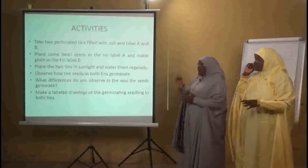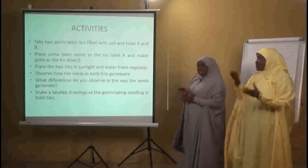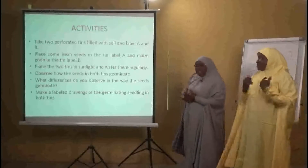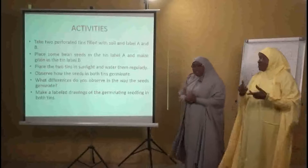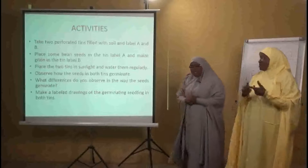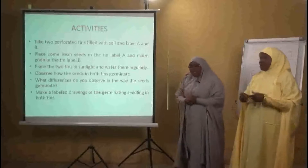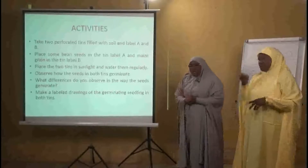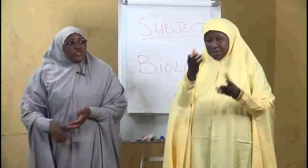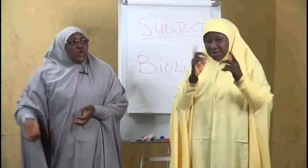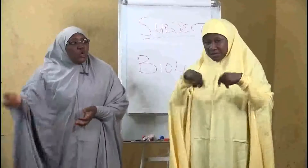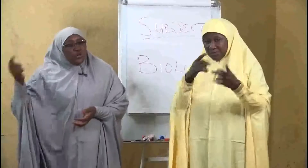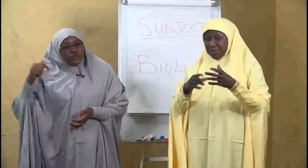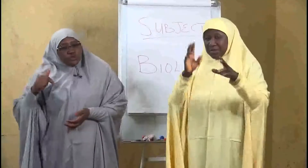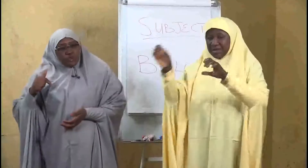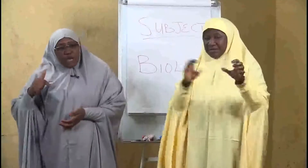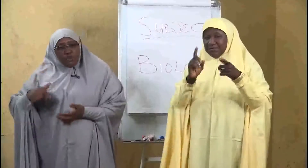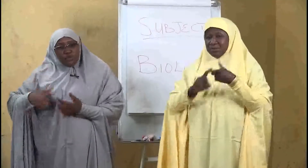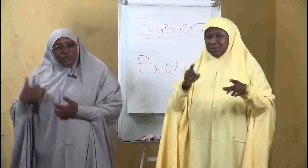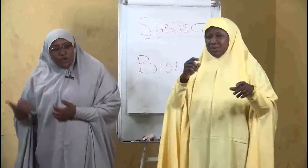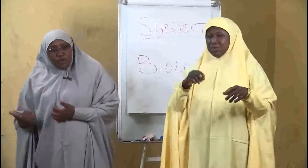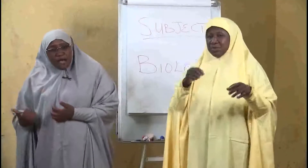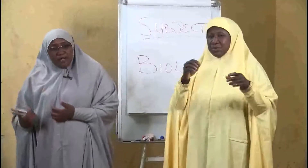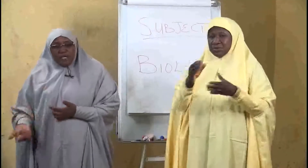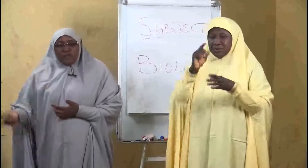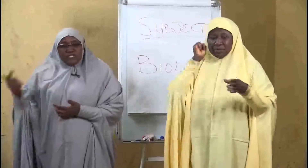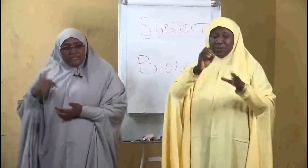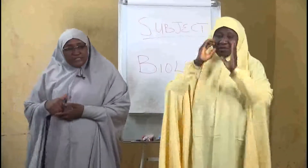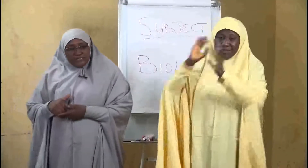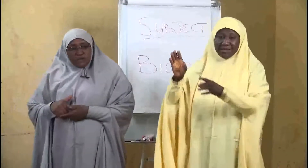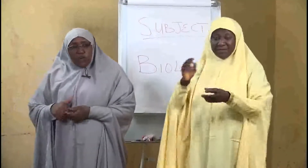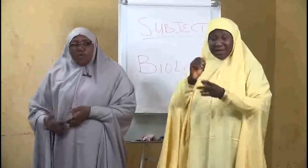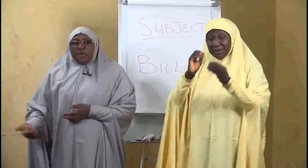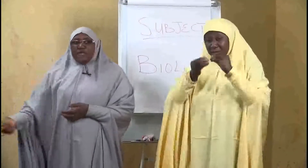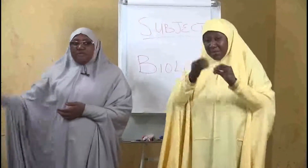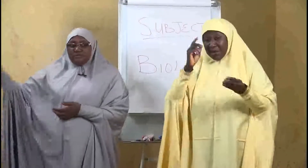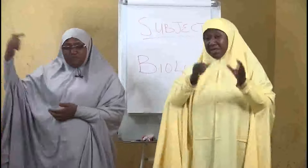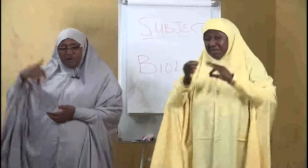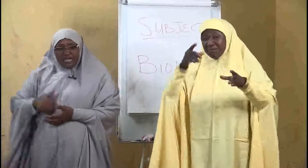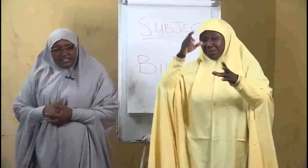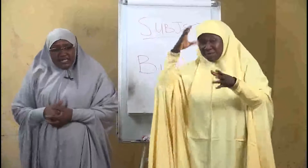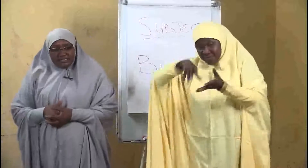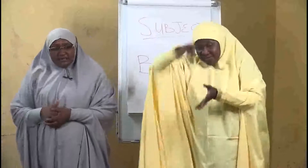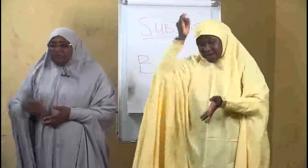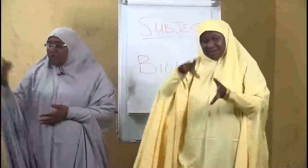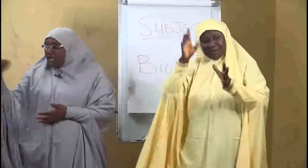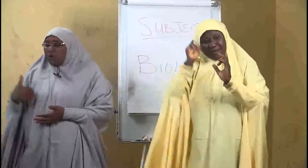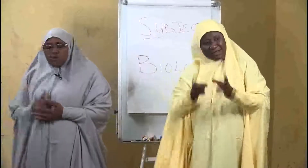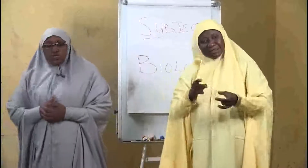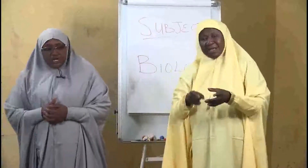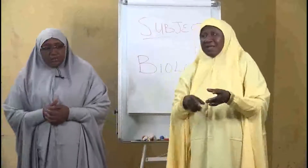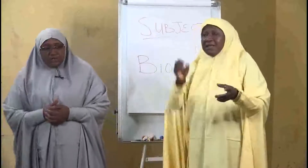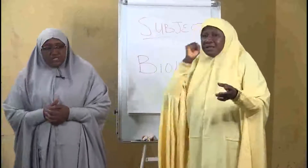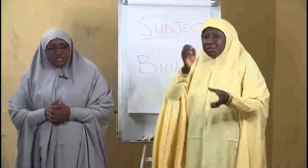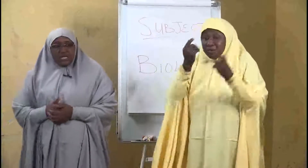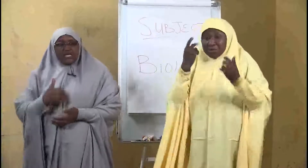you an activity which you are going to, I'm going to leave a number, you text it, or maybe before the next lesson, I want